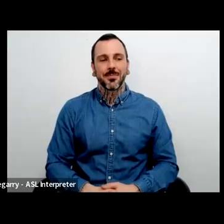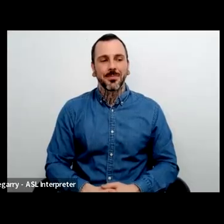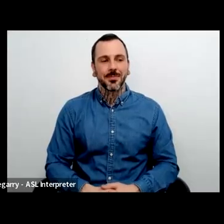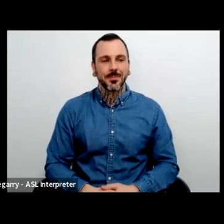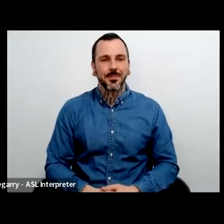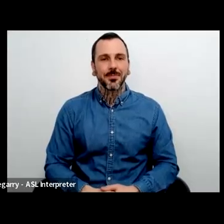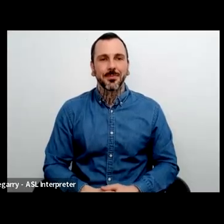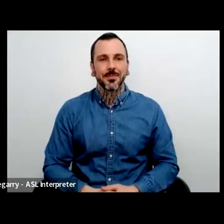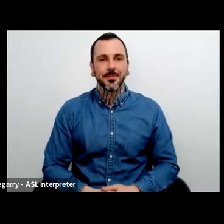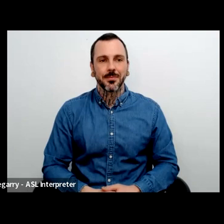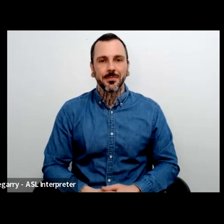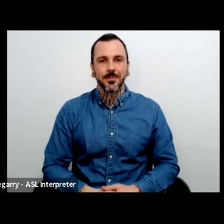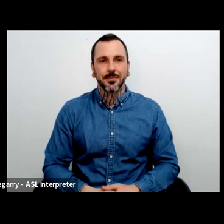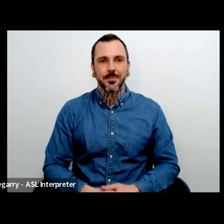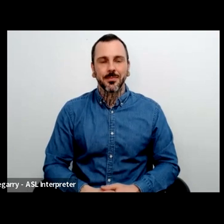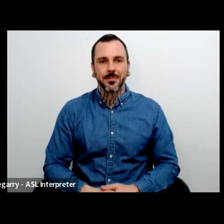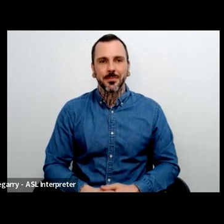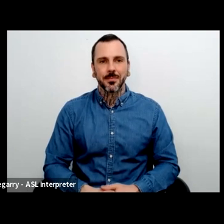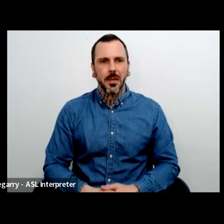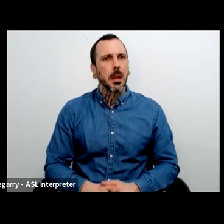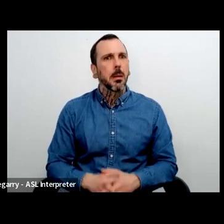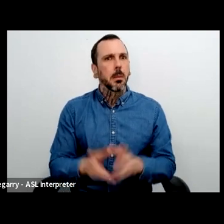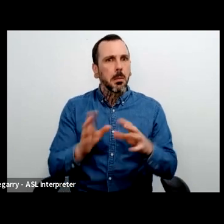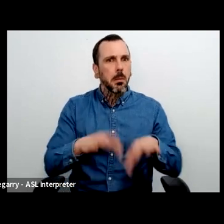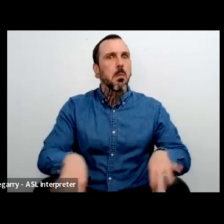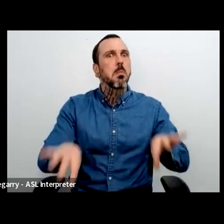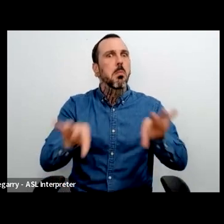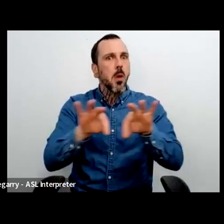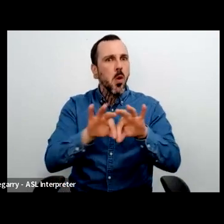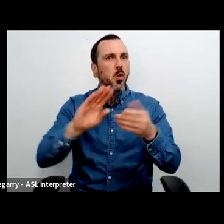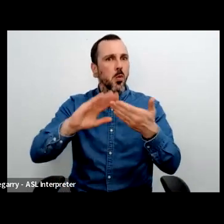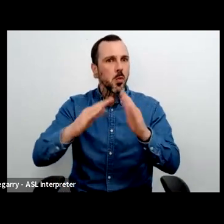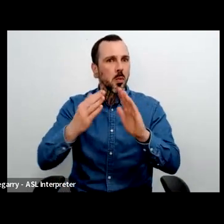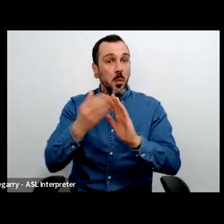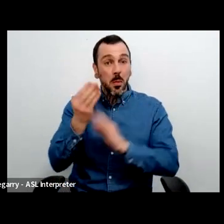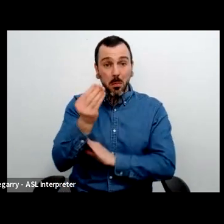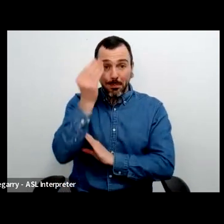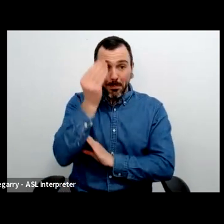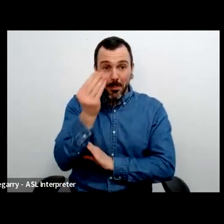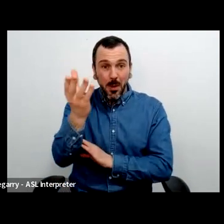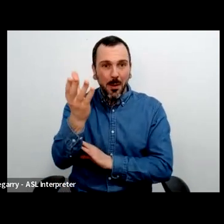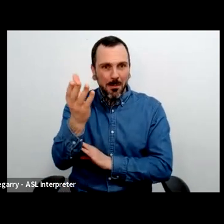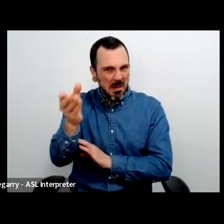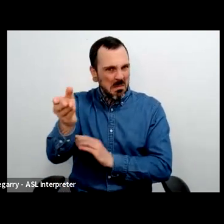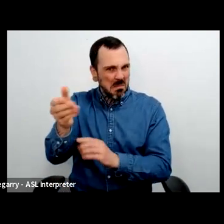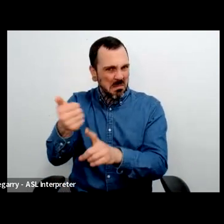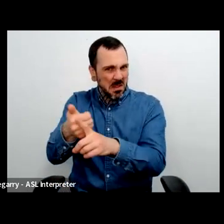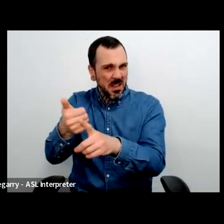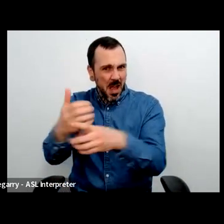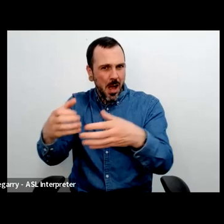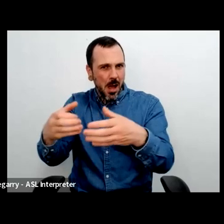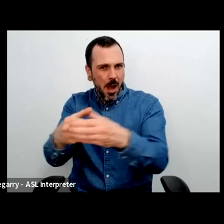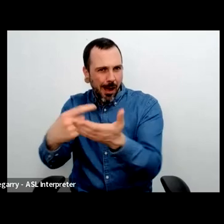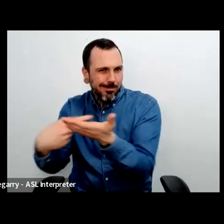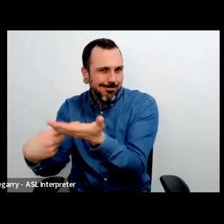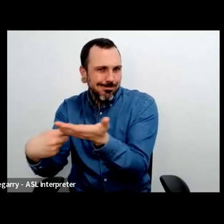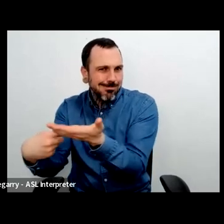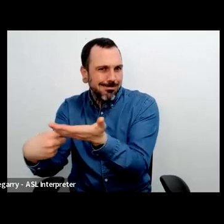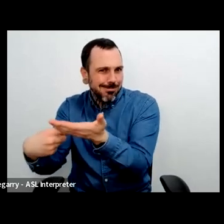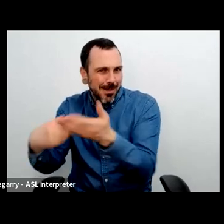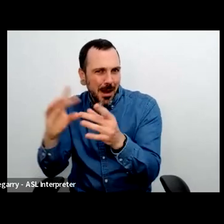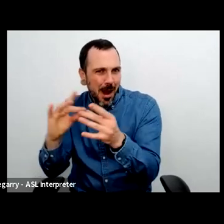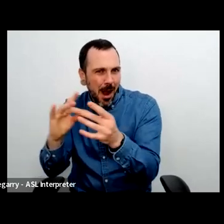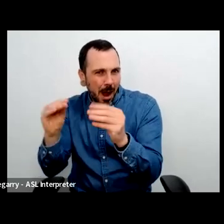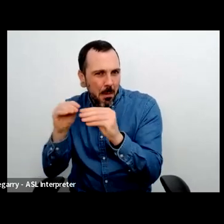how crucial word of mouth is. That's what will make a show sell out,